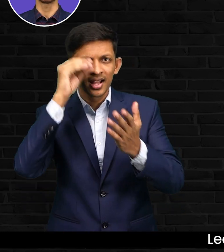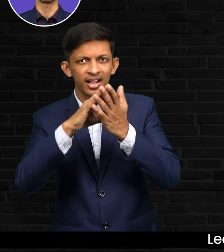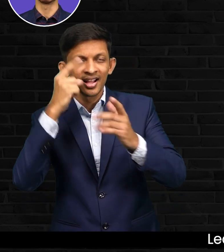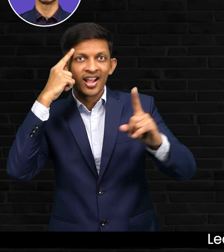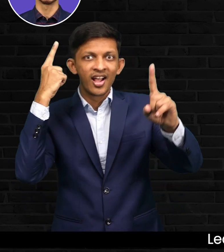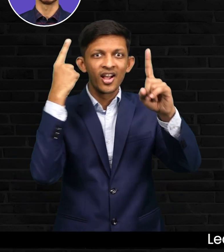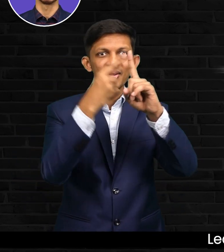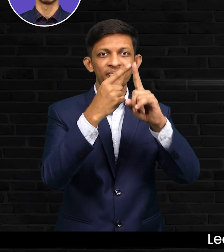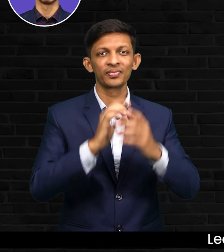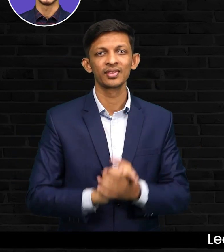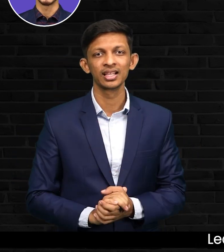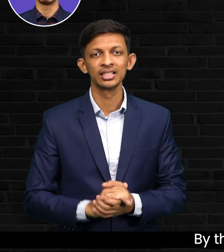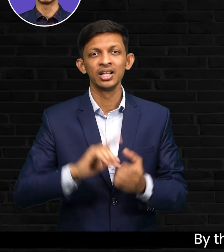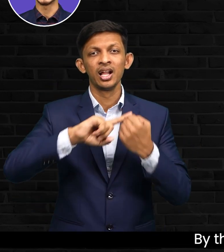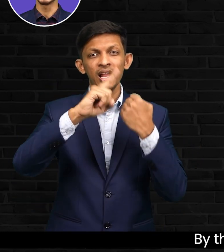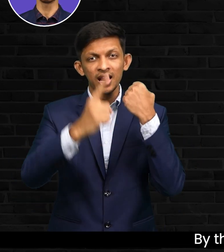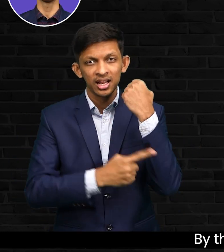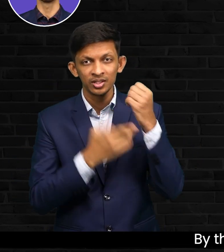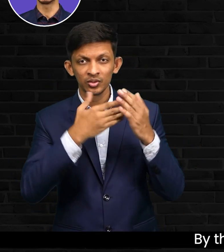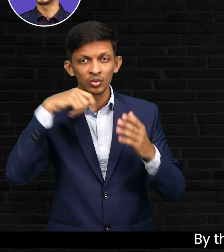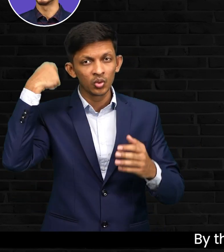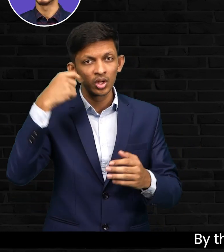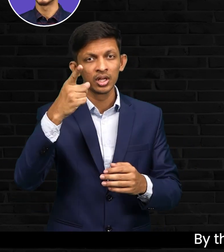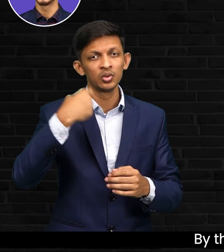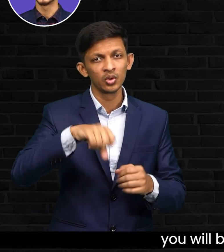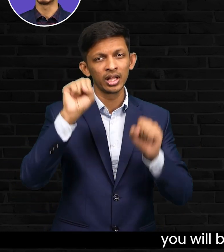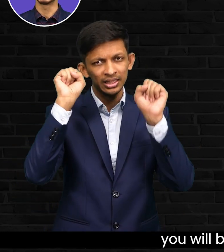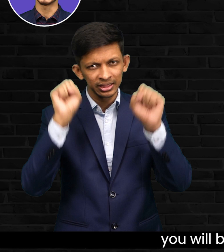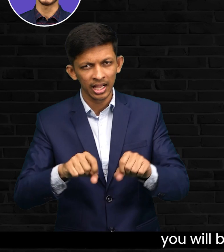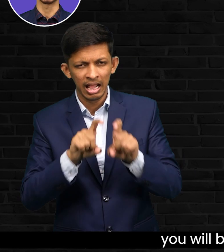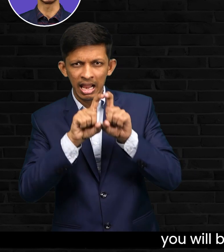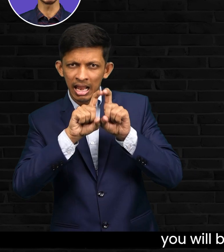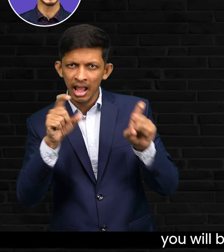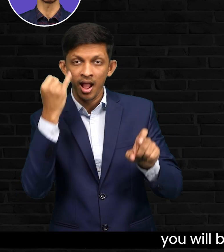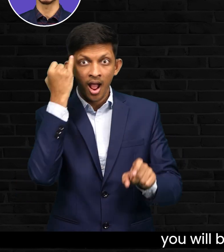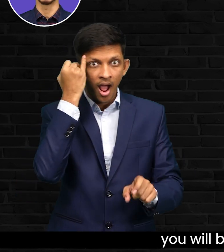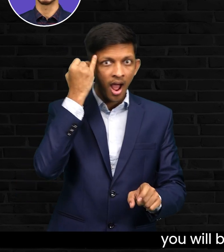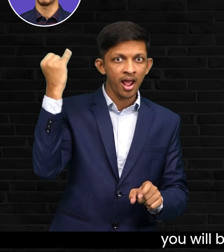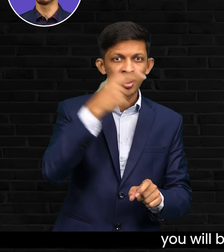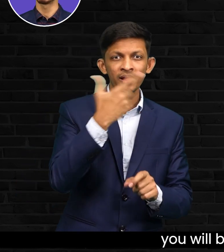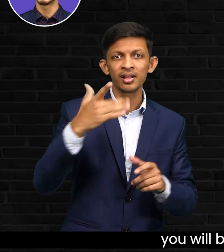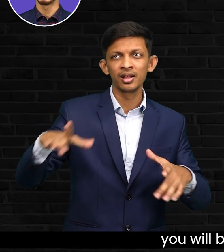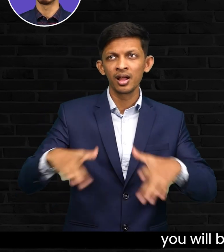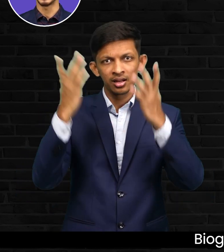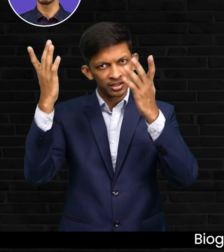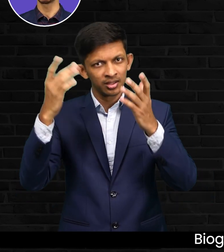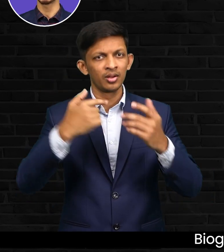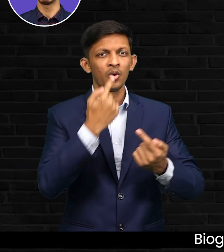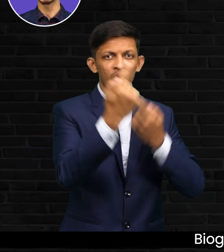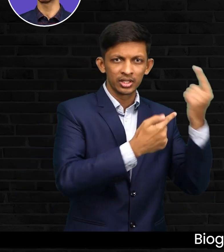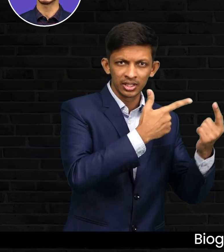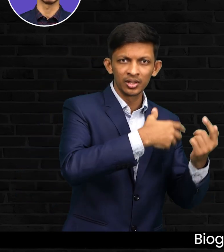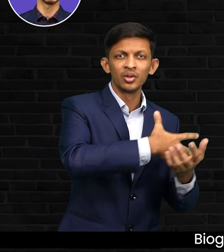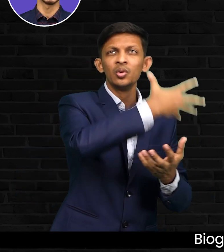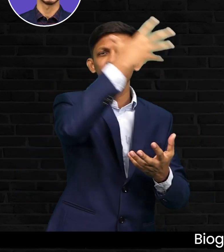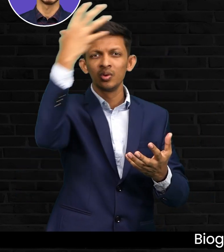Learning objectives. By the end of this video, you will be getting a clear idea of